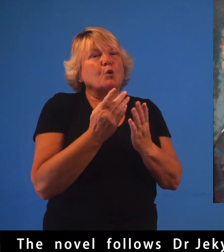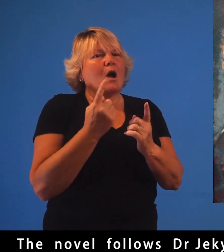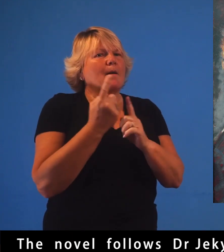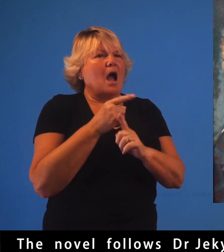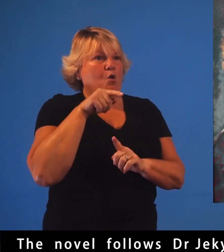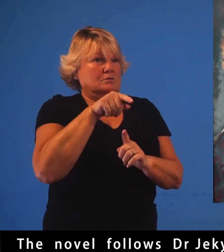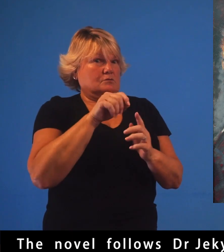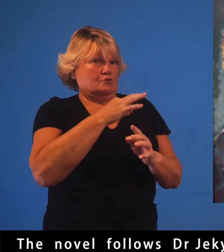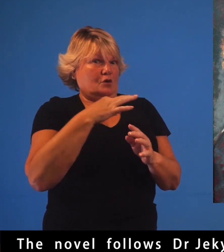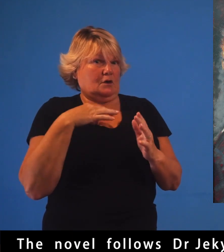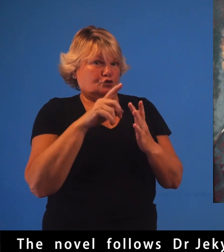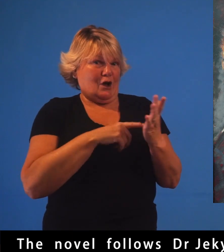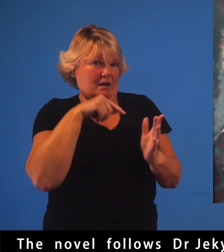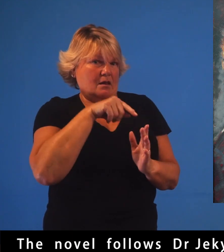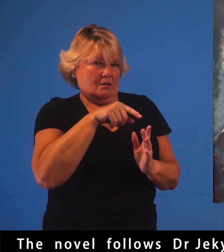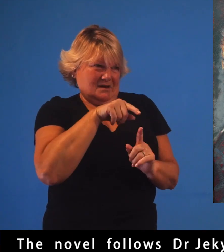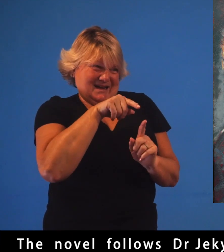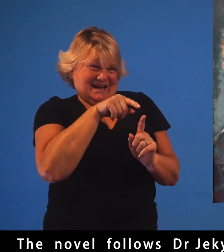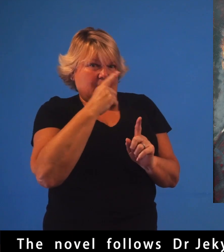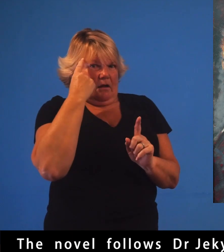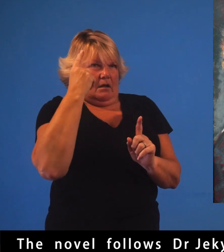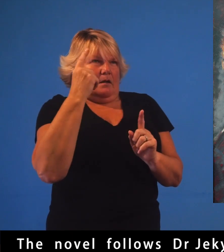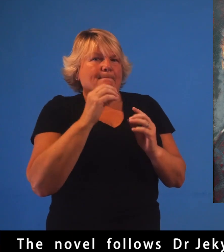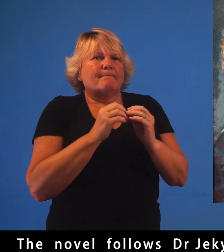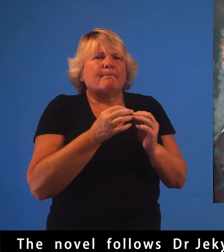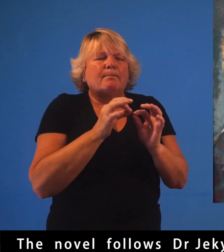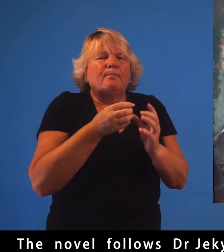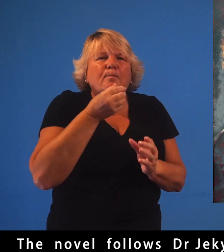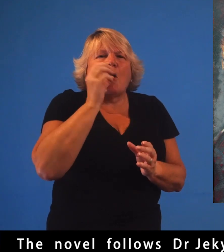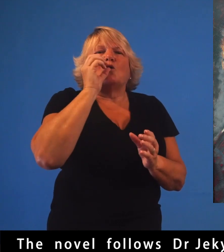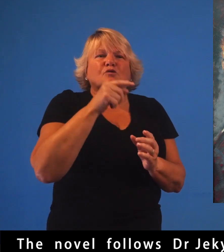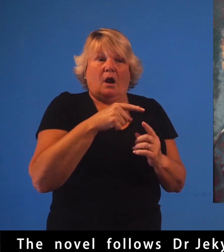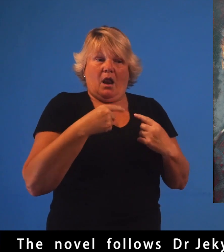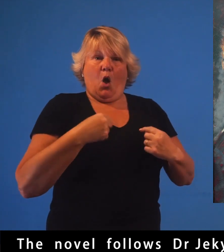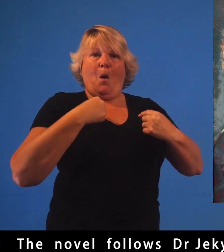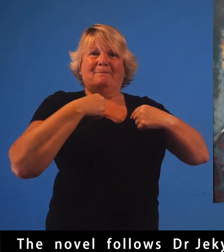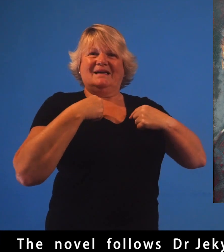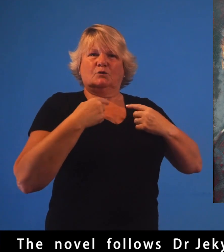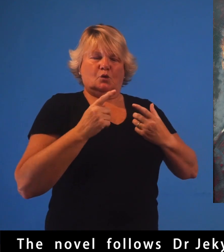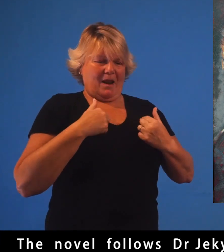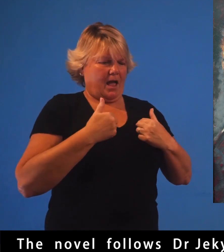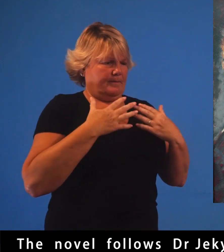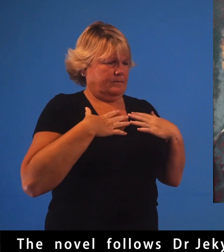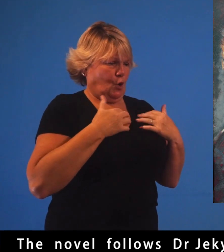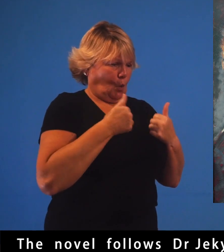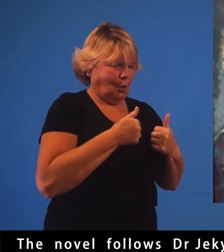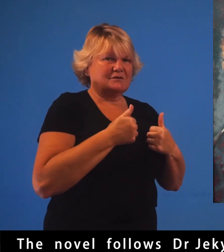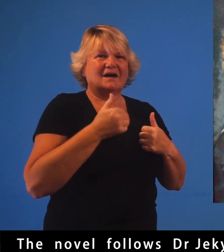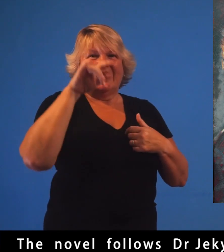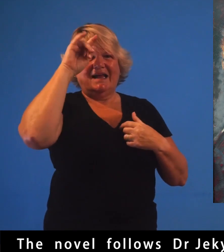The novel follows Dr. Jekyll, who invents a potion that allows him to separate his good and